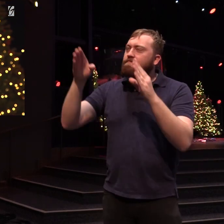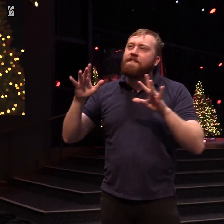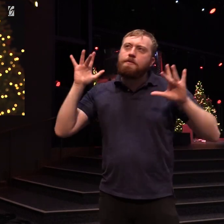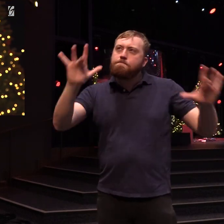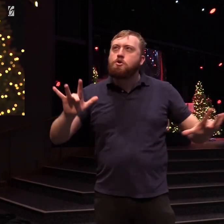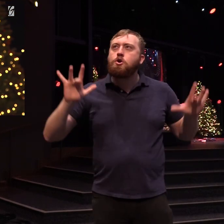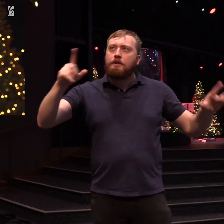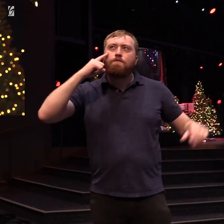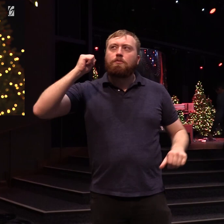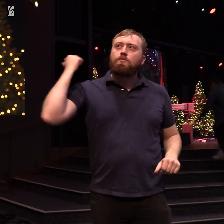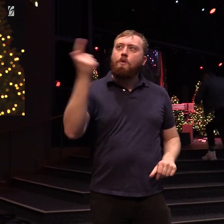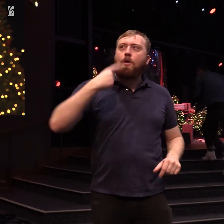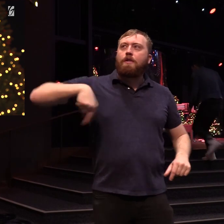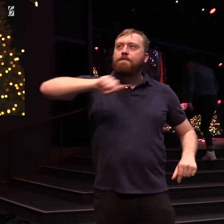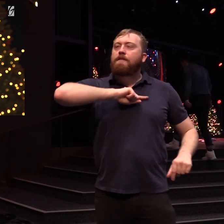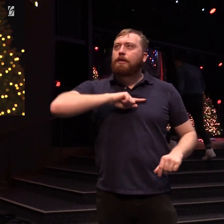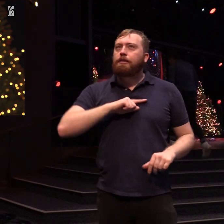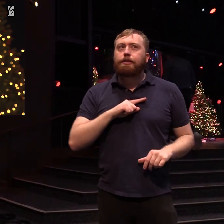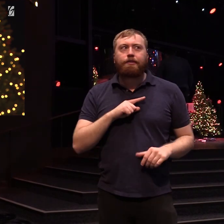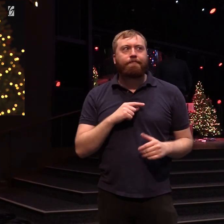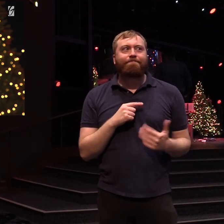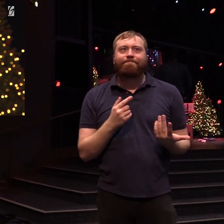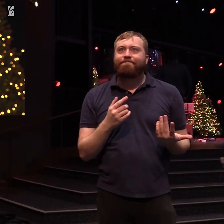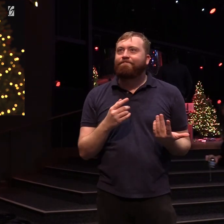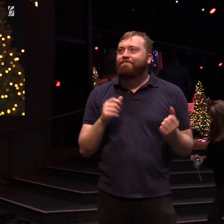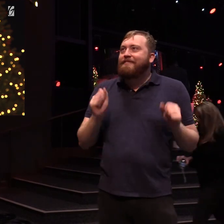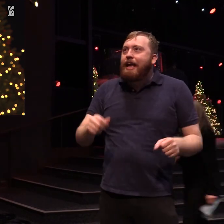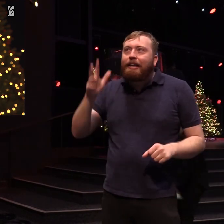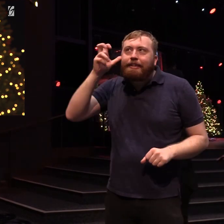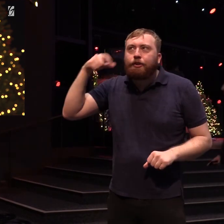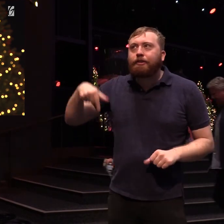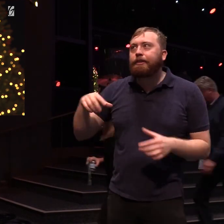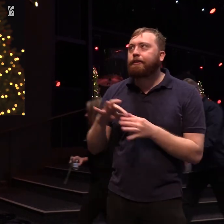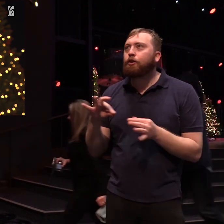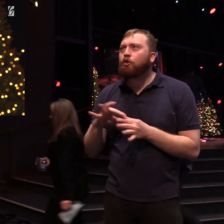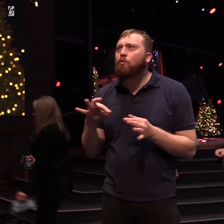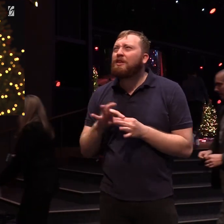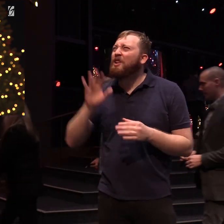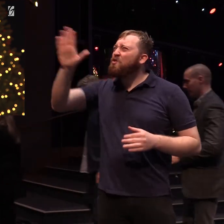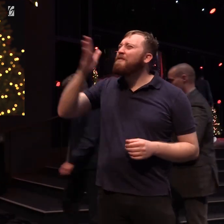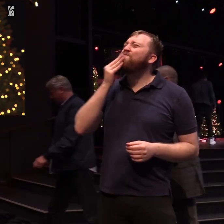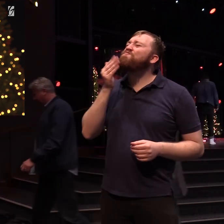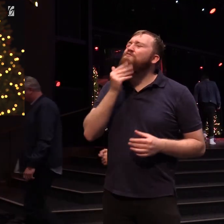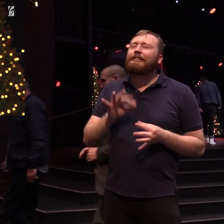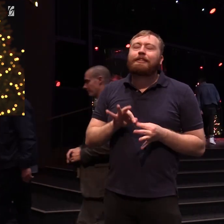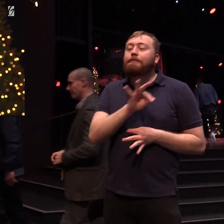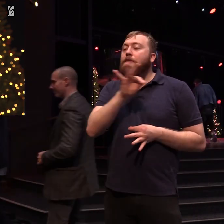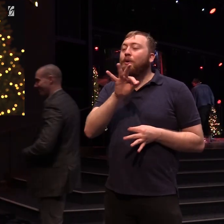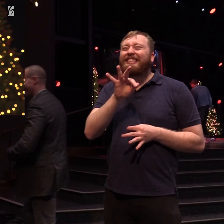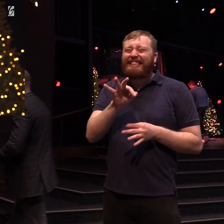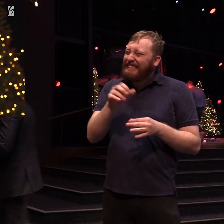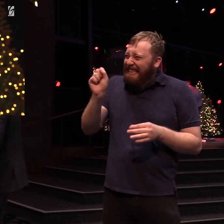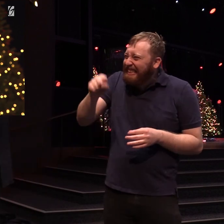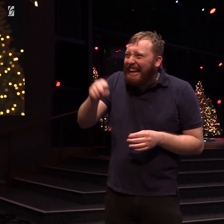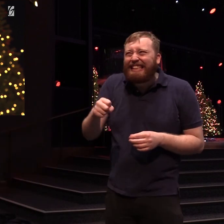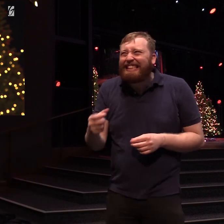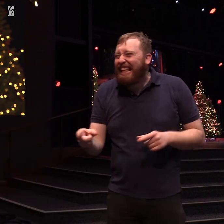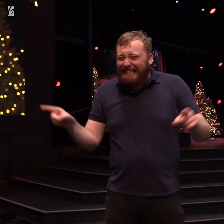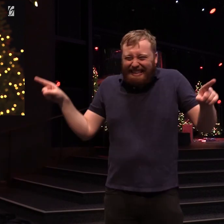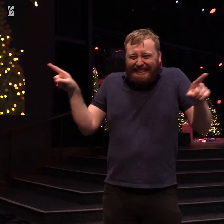all those within earshot of these words. Let your sweet spirit, yes, the same spirit who led